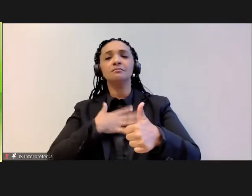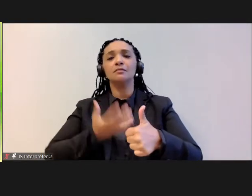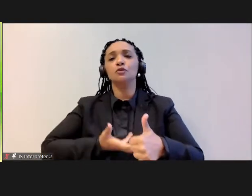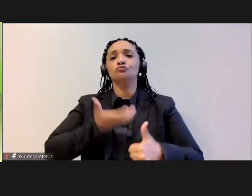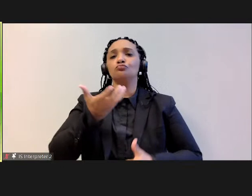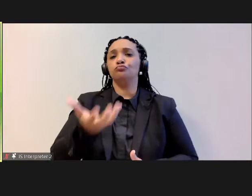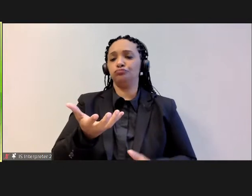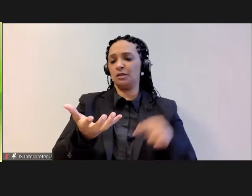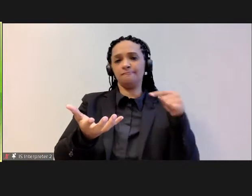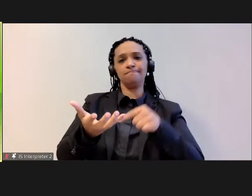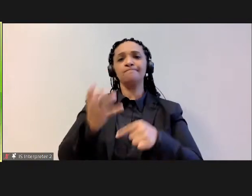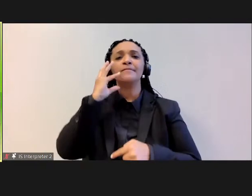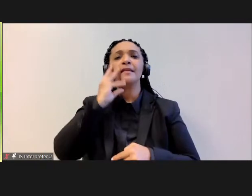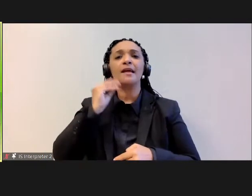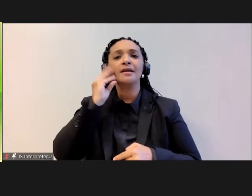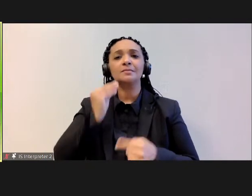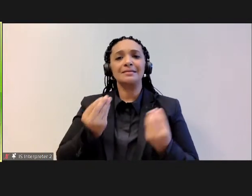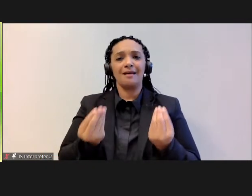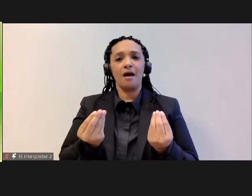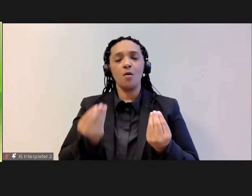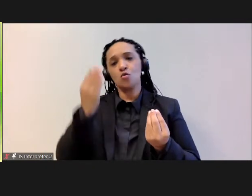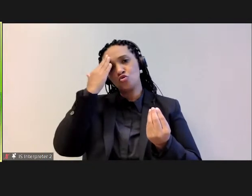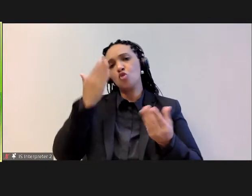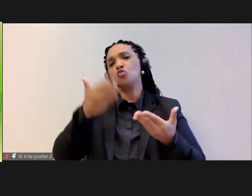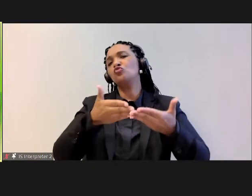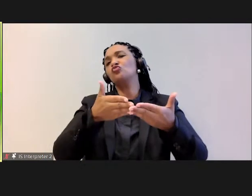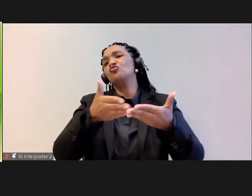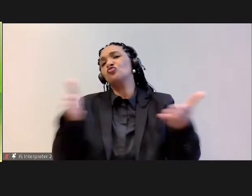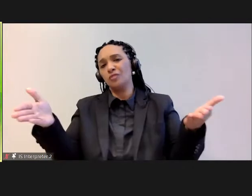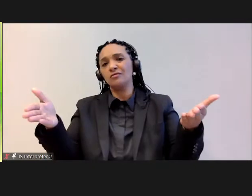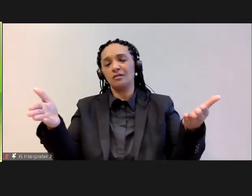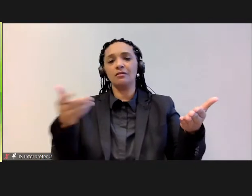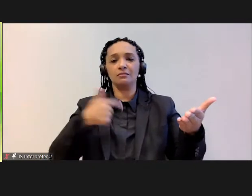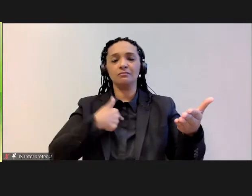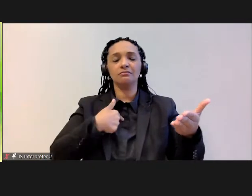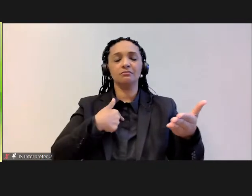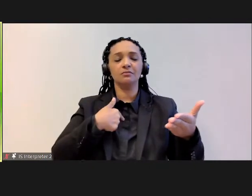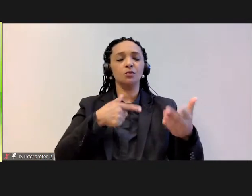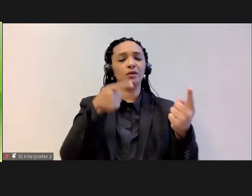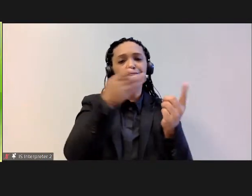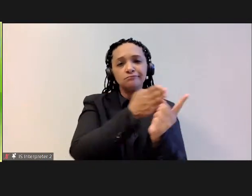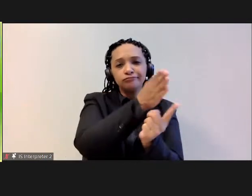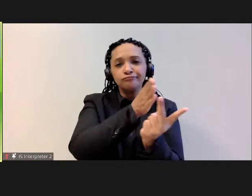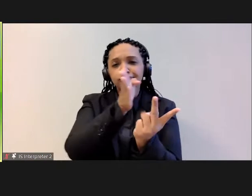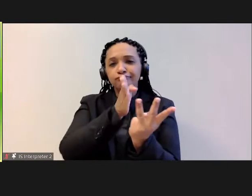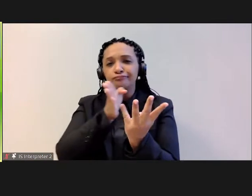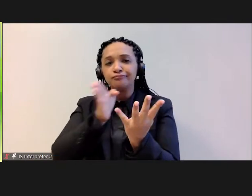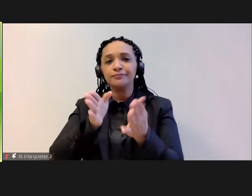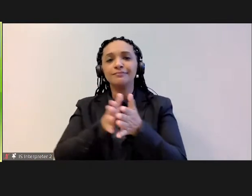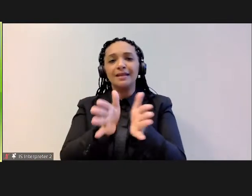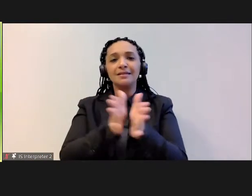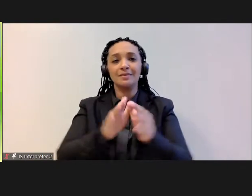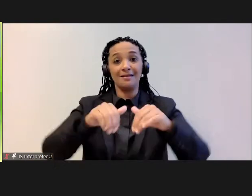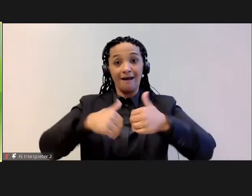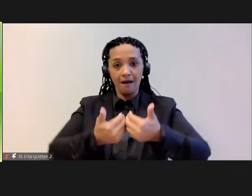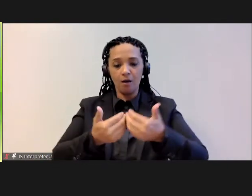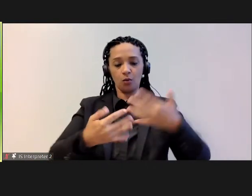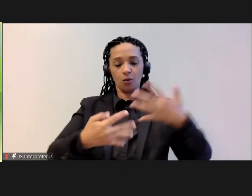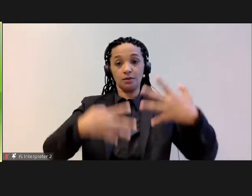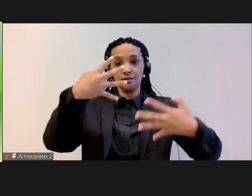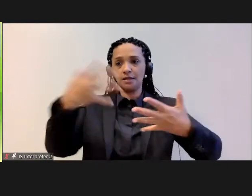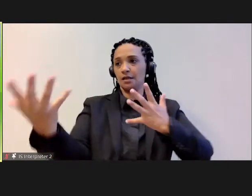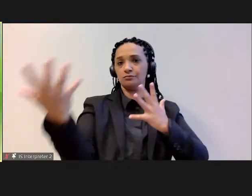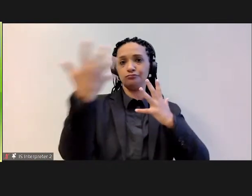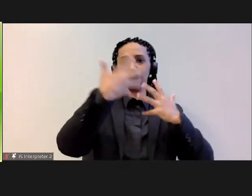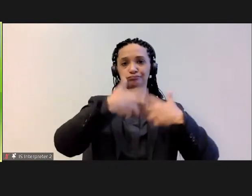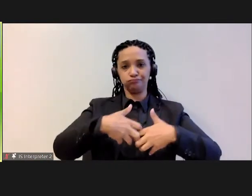and lessons learned more generally in as far as how data has been important in our national